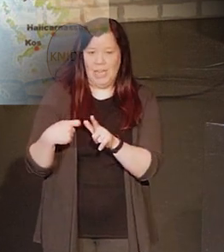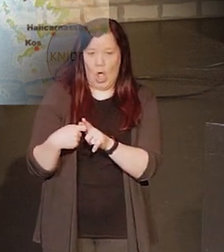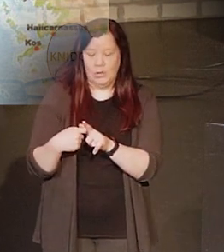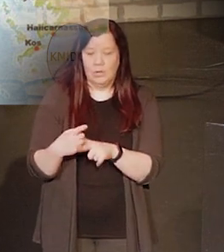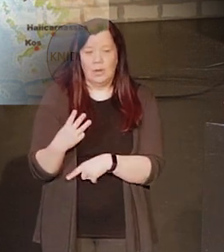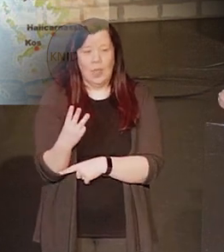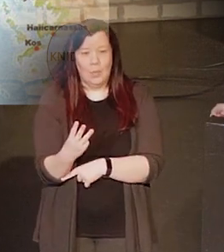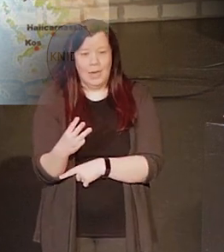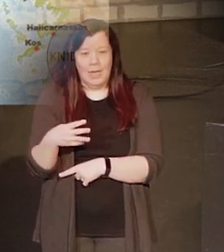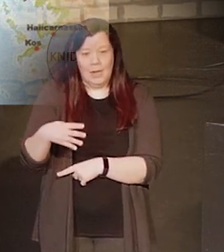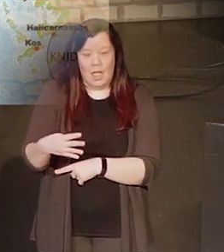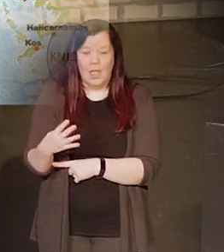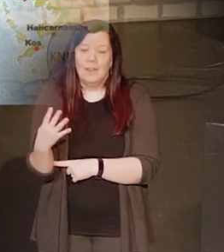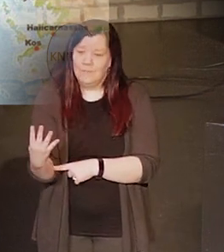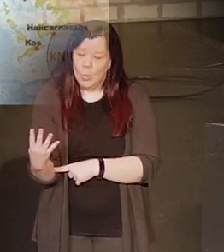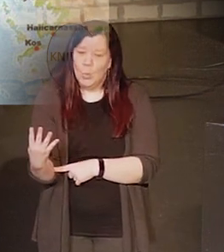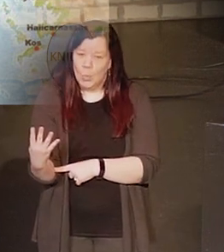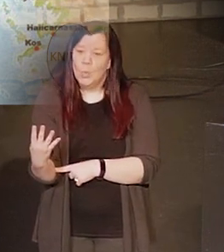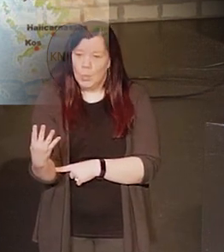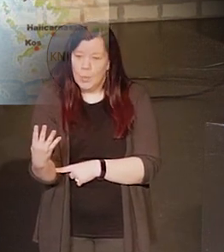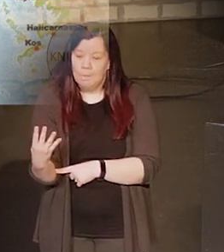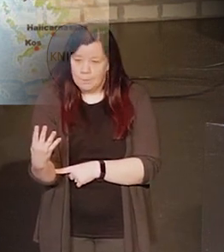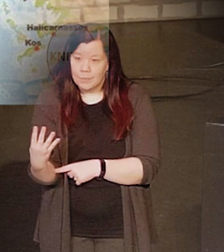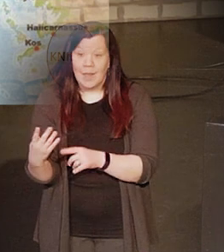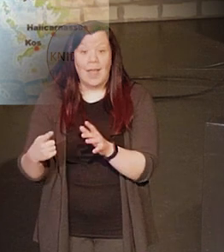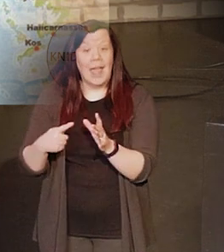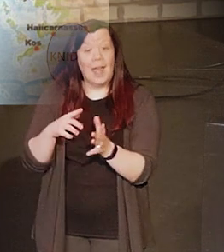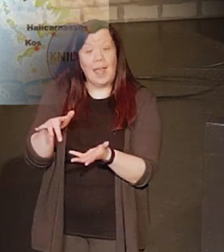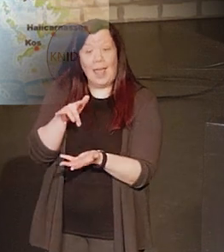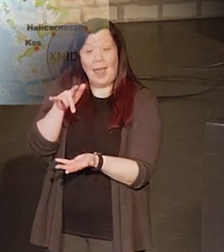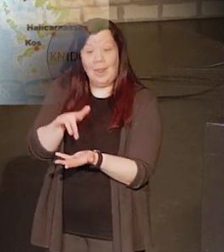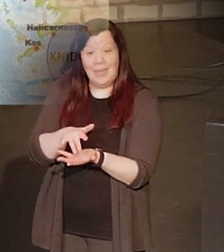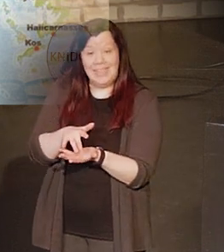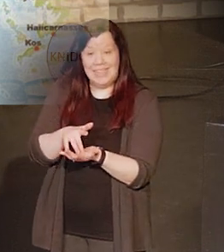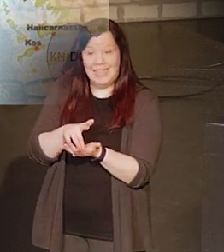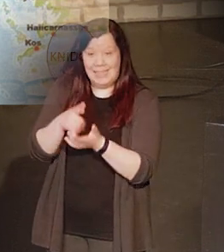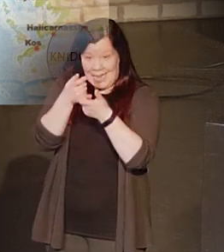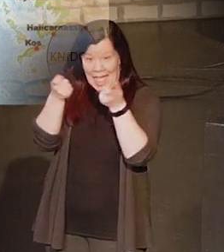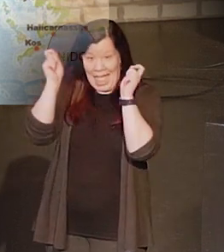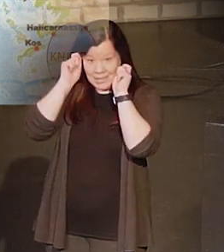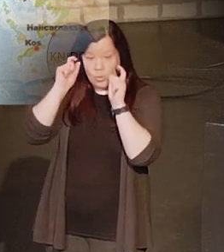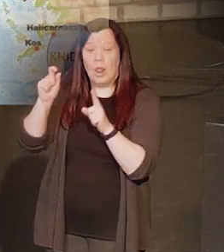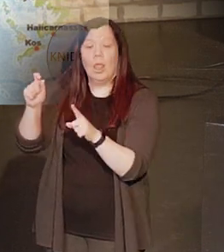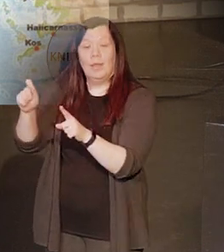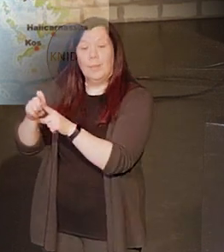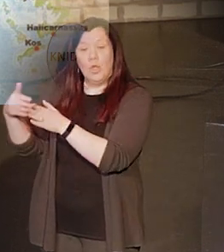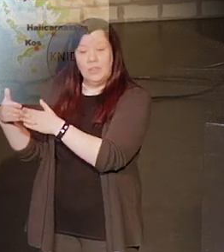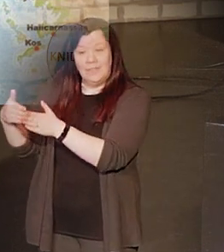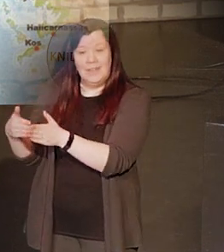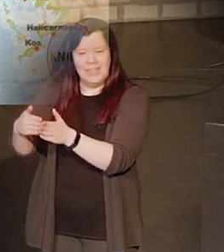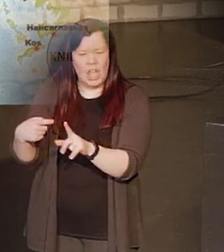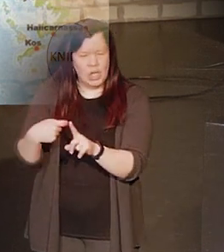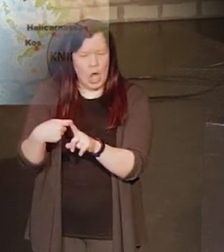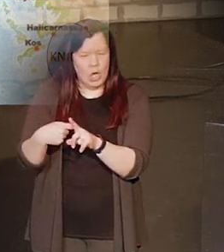in 394 BCE, in which the Athenian admiral of the Persian fleet,